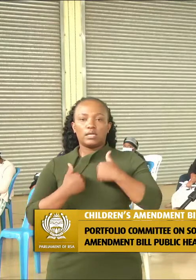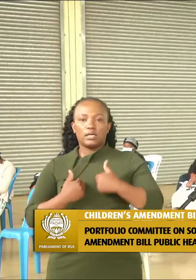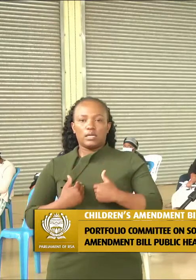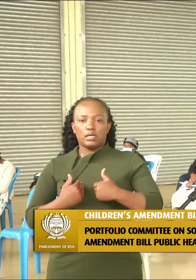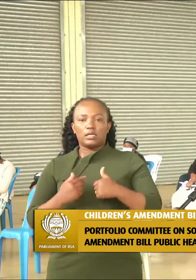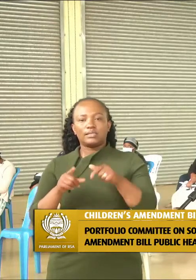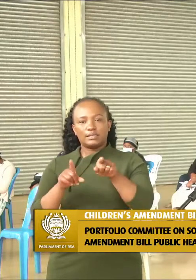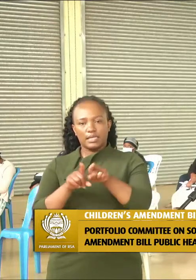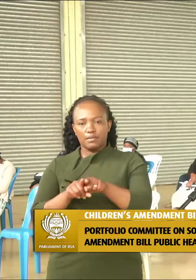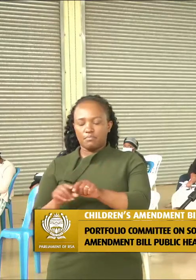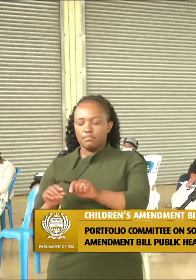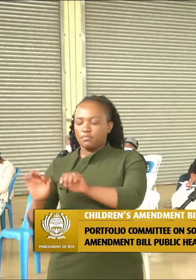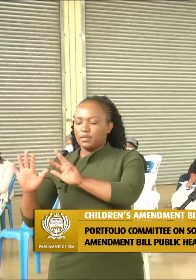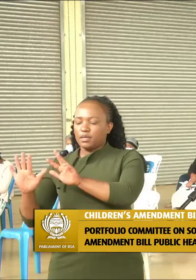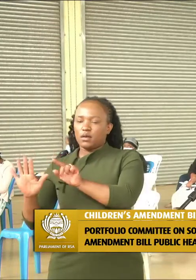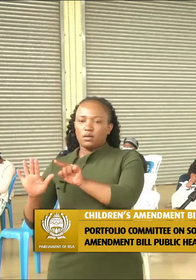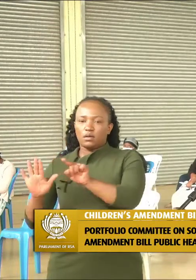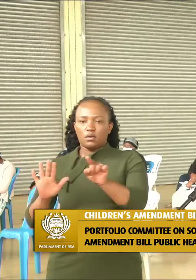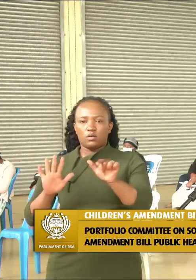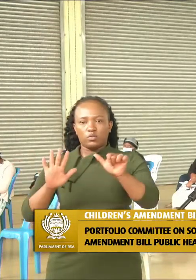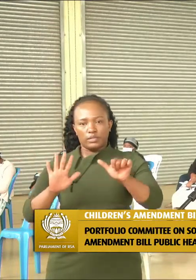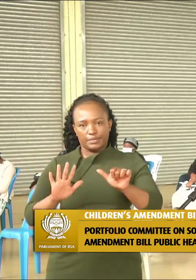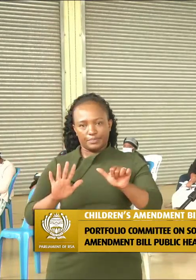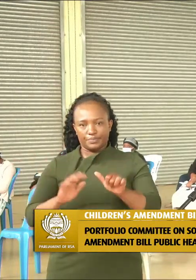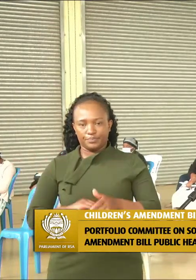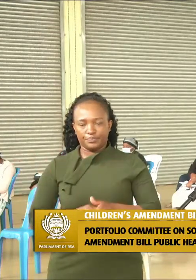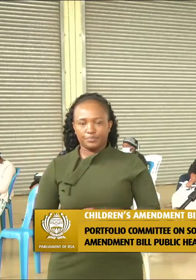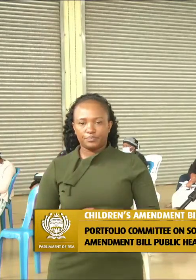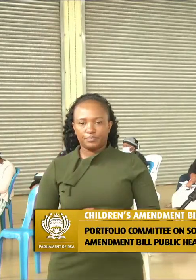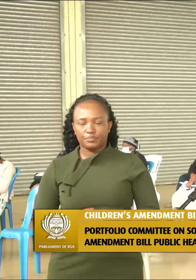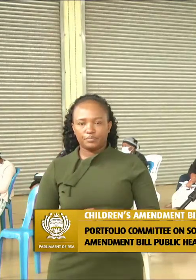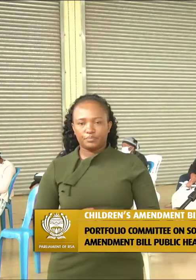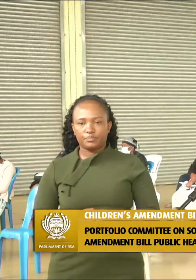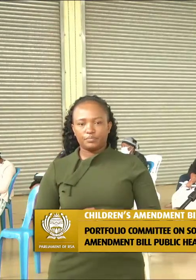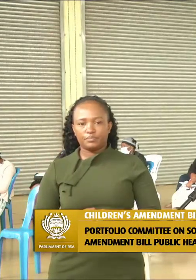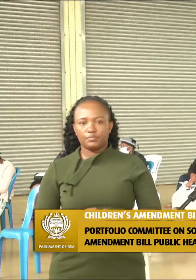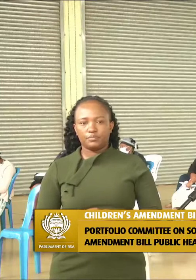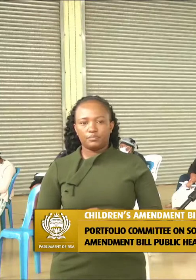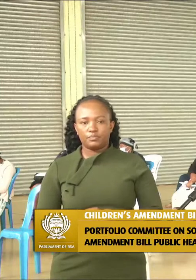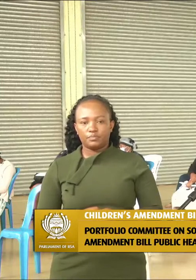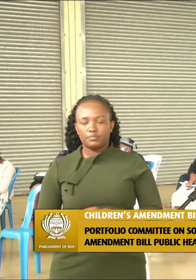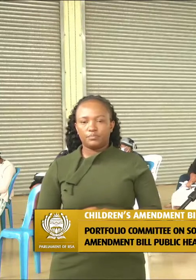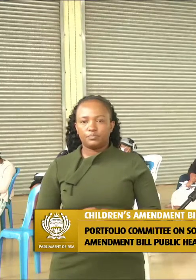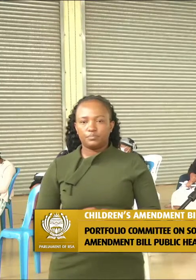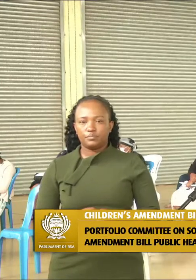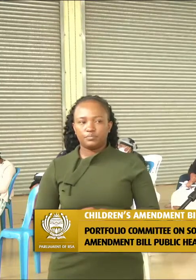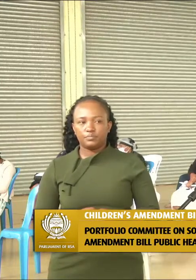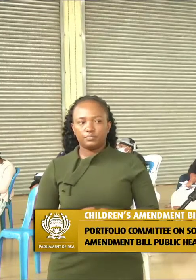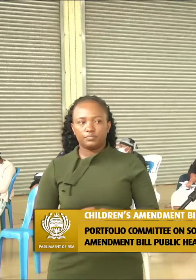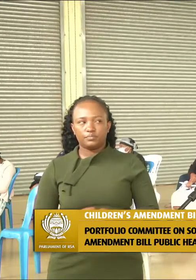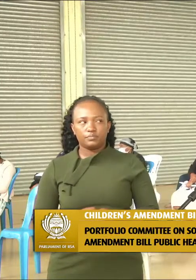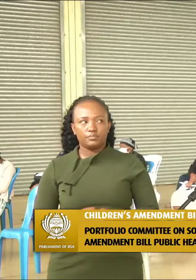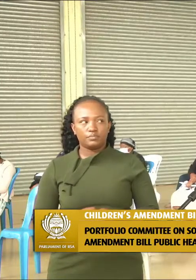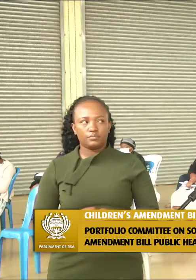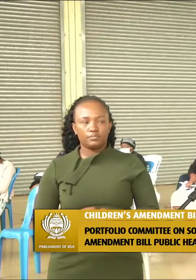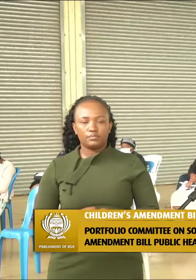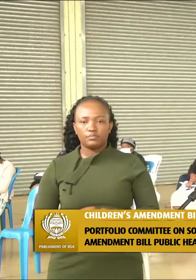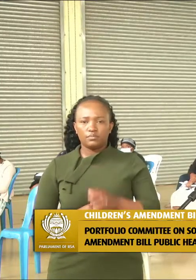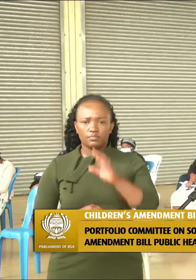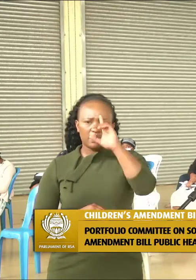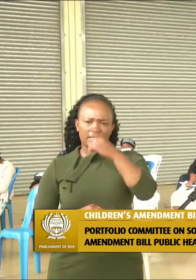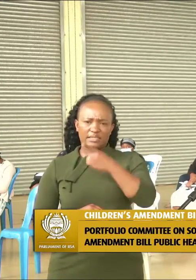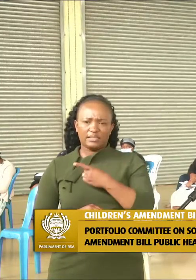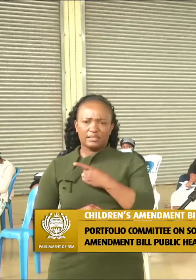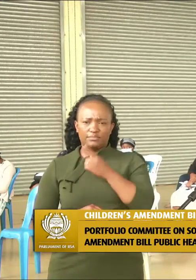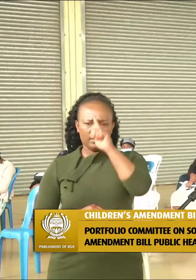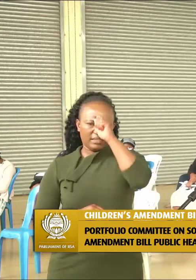as well. Nangesonto elilandelayo nakhona futhi u9 kuze kuyoshaya u6. I raised my son up